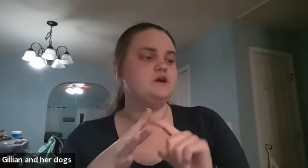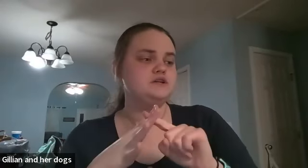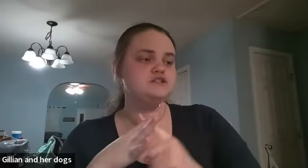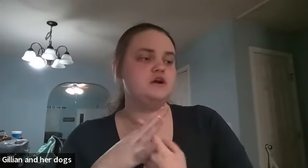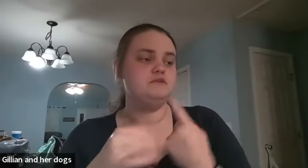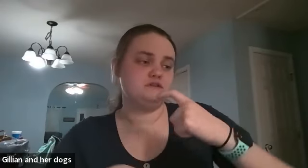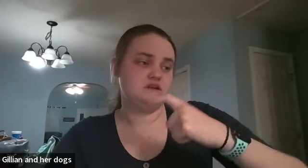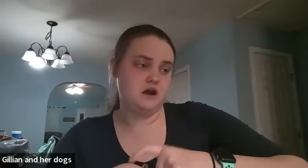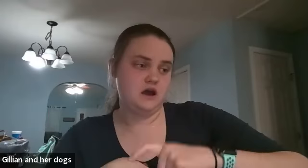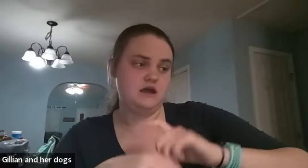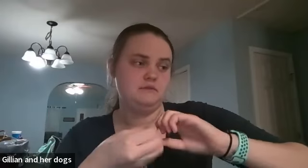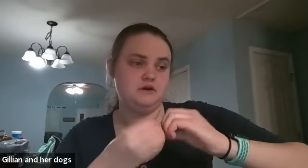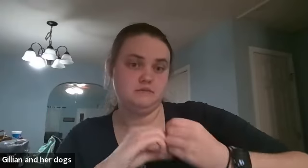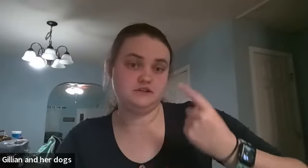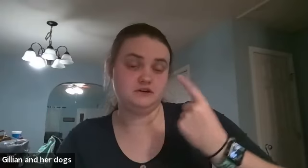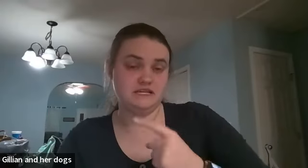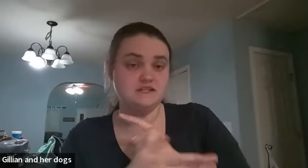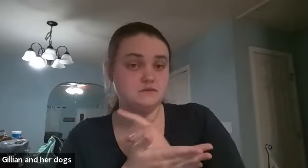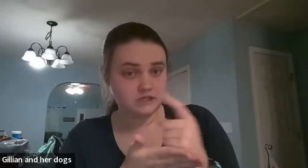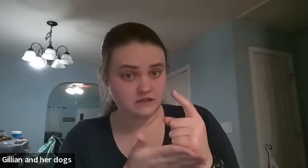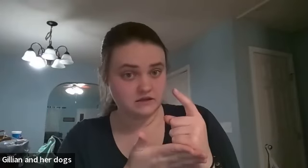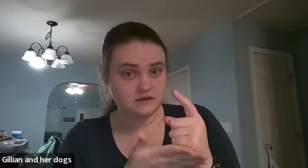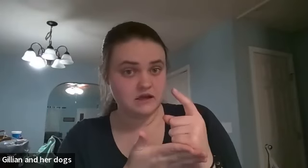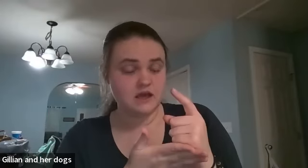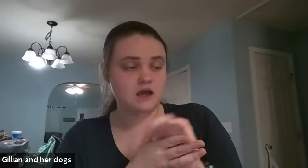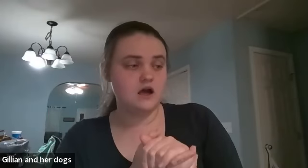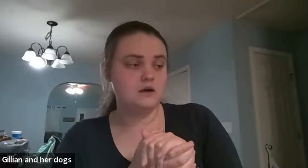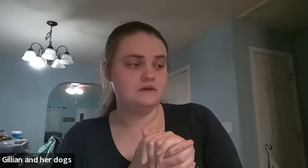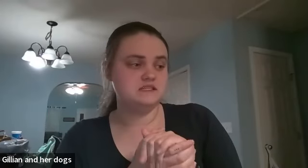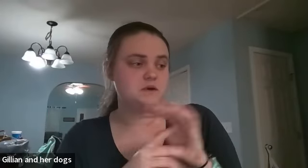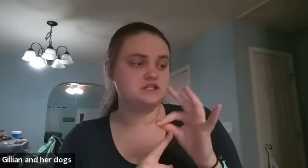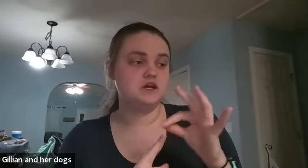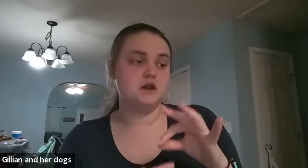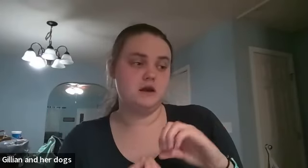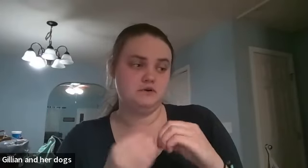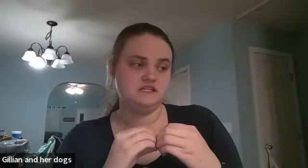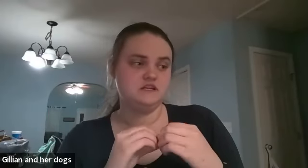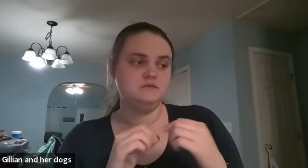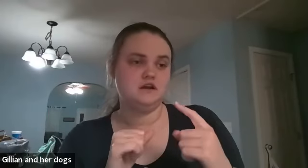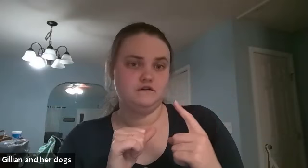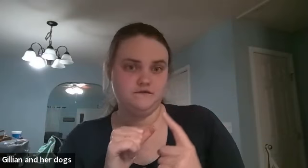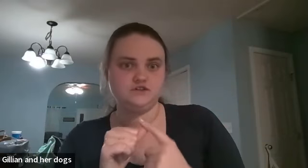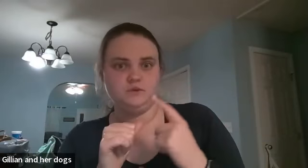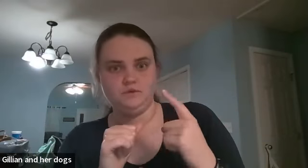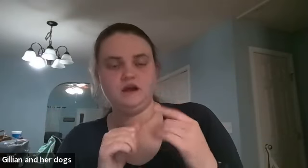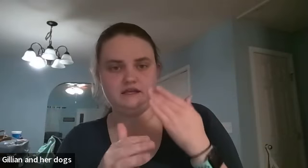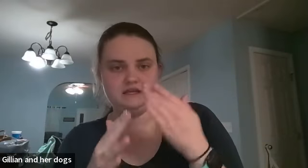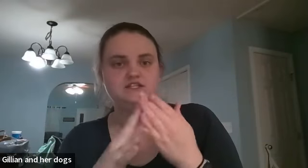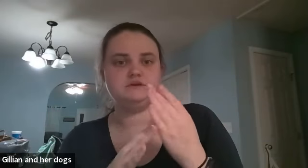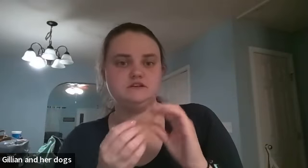going to start with our time, our numbers, and our days of the week. Especially our numbers. That's going to be like our first one we'll kind of get into, is our